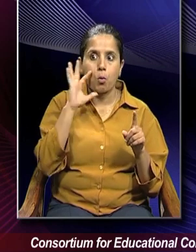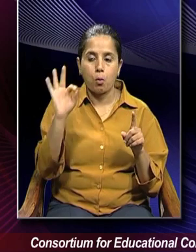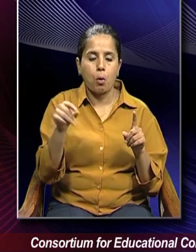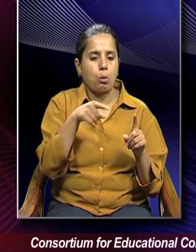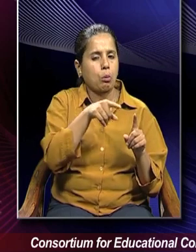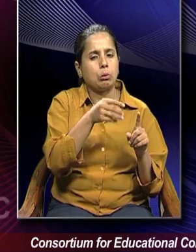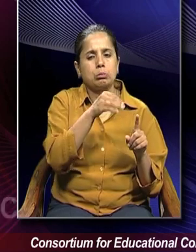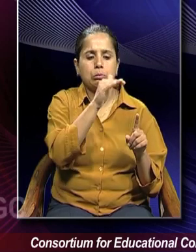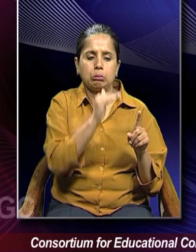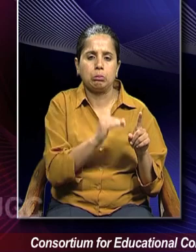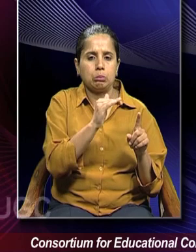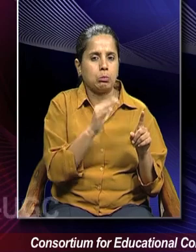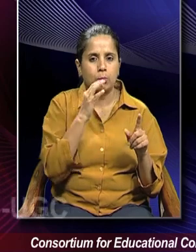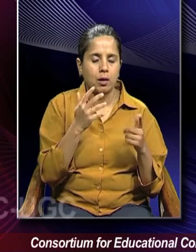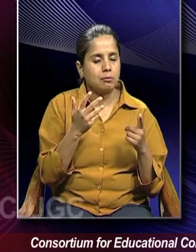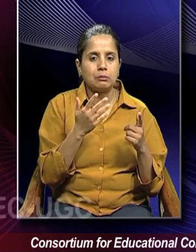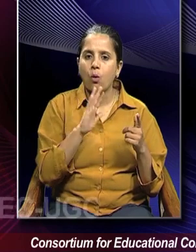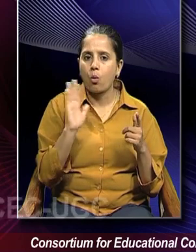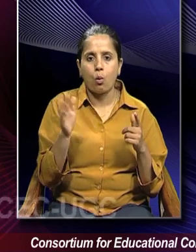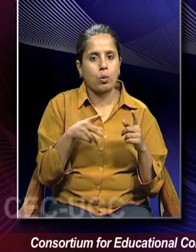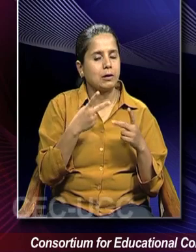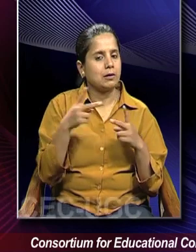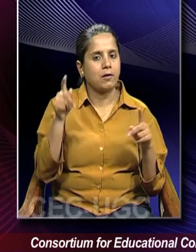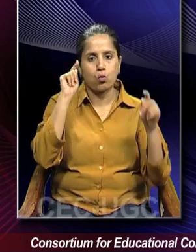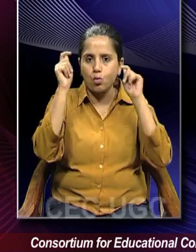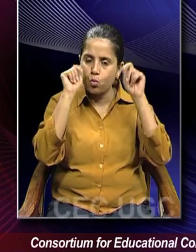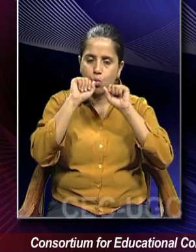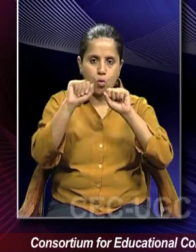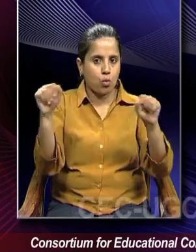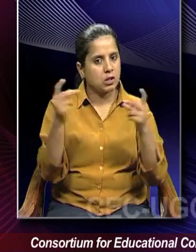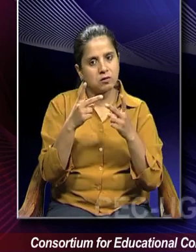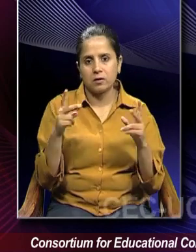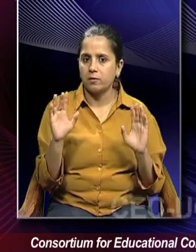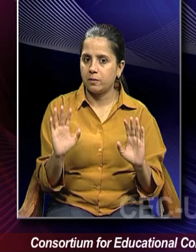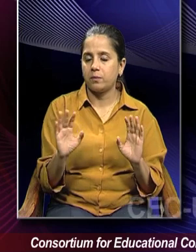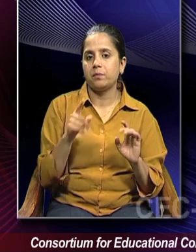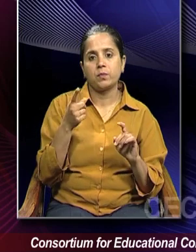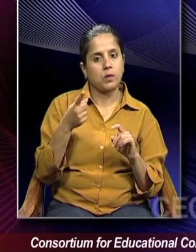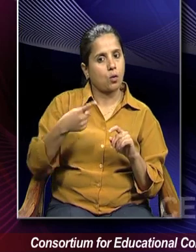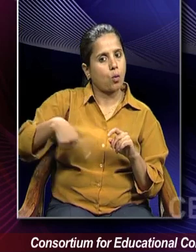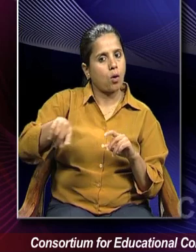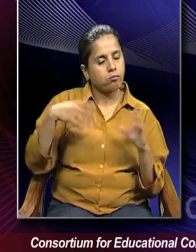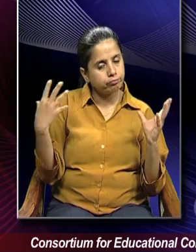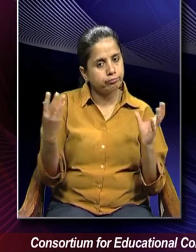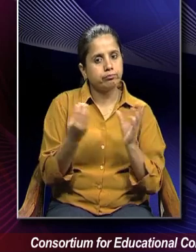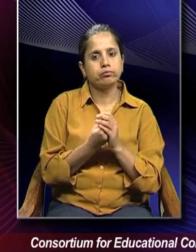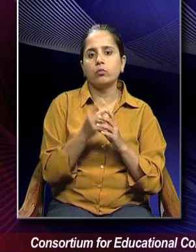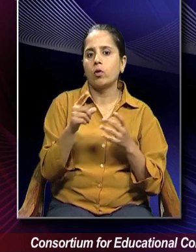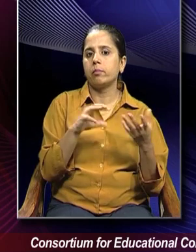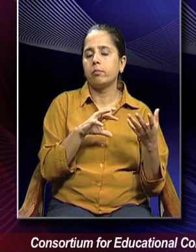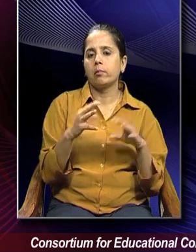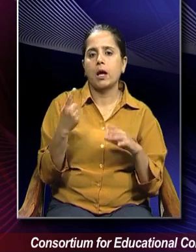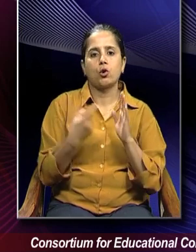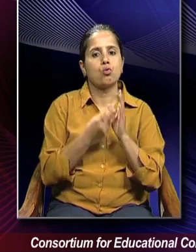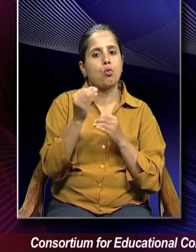is least important. All have a different role to play. So, all of them, they are combined together to create a